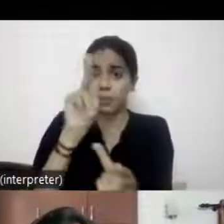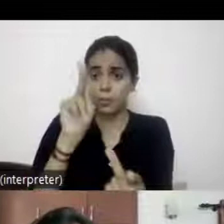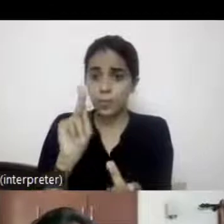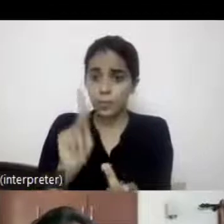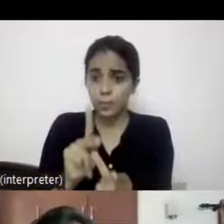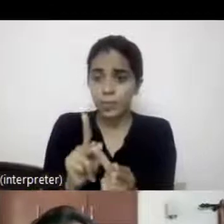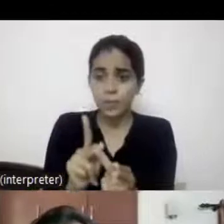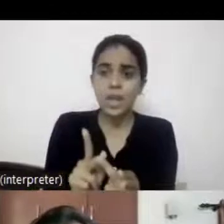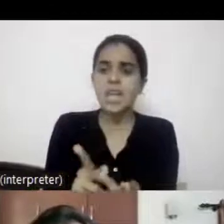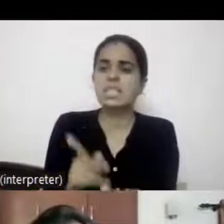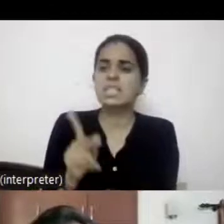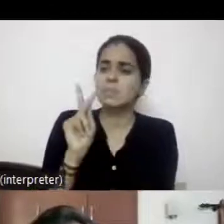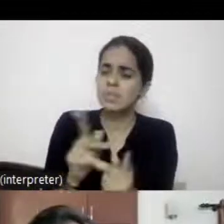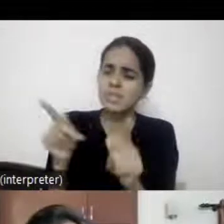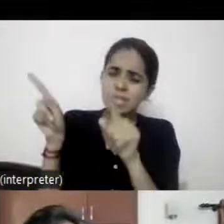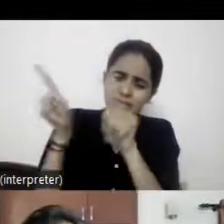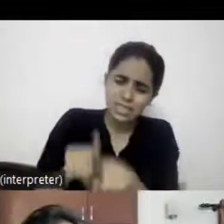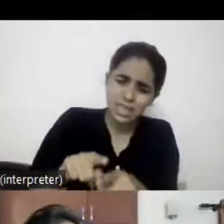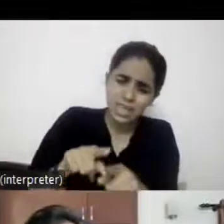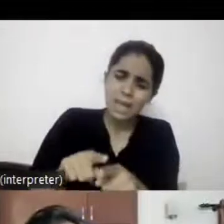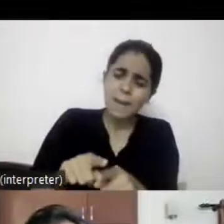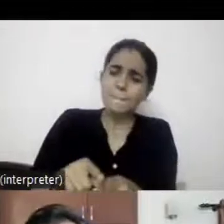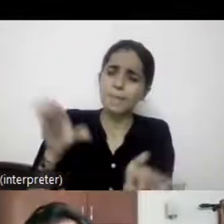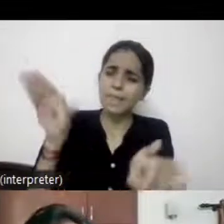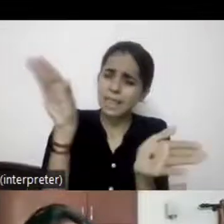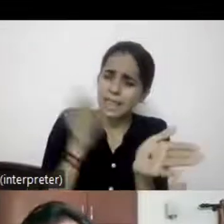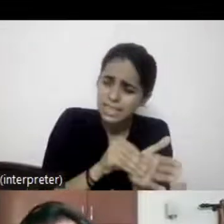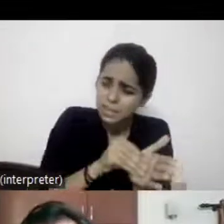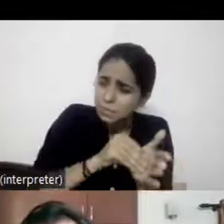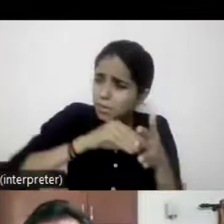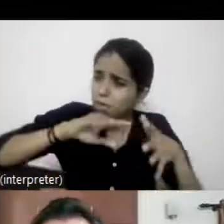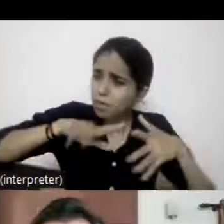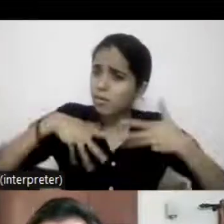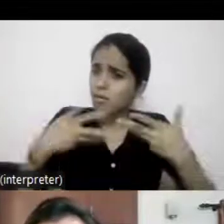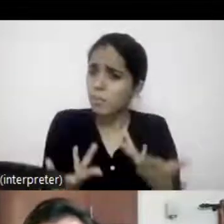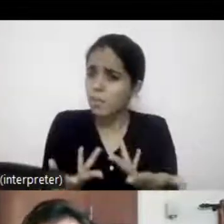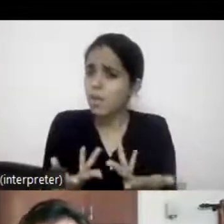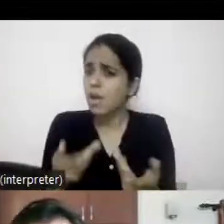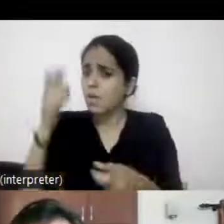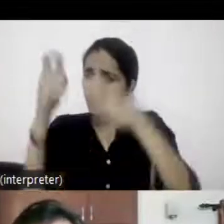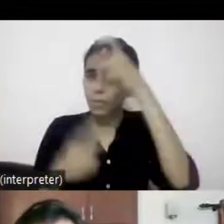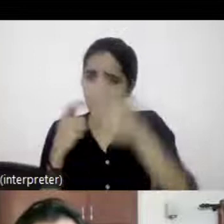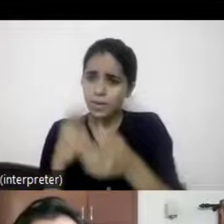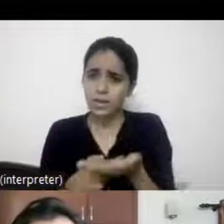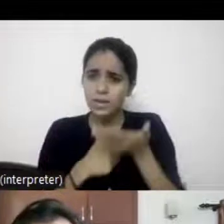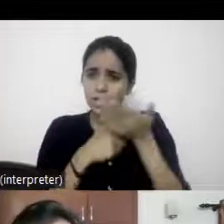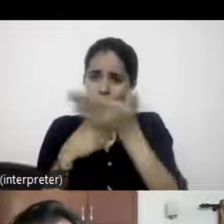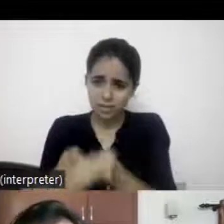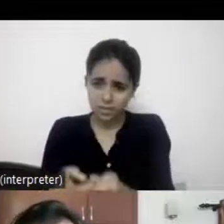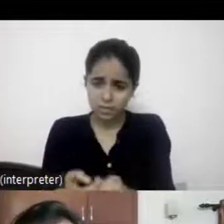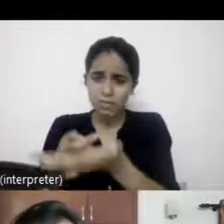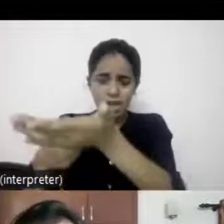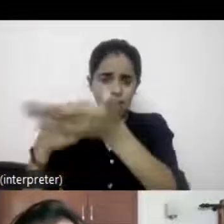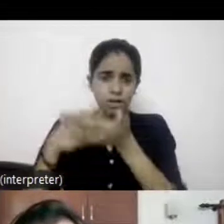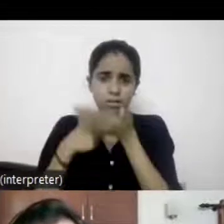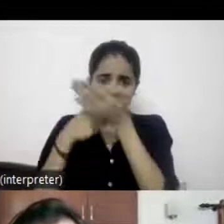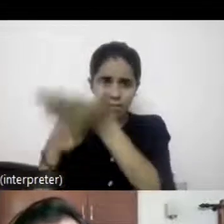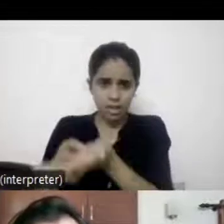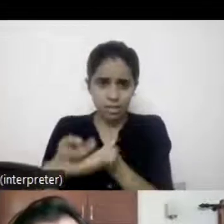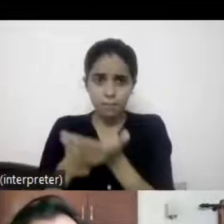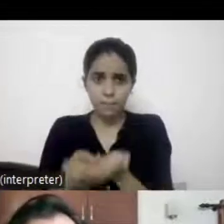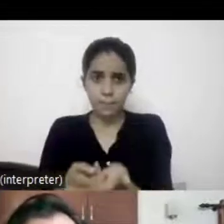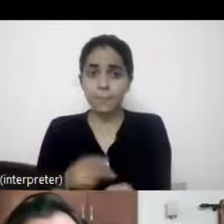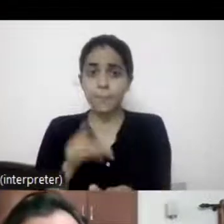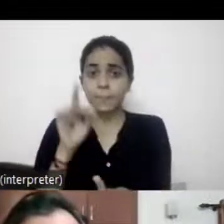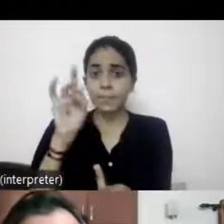middleness. And therefore we create this other with respect to that middle. The